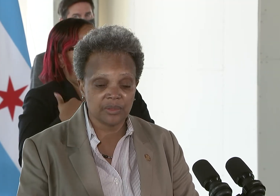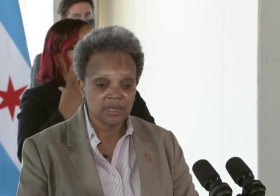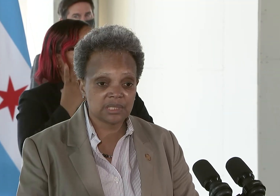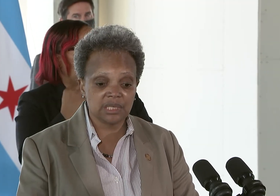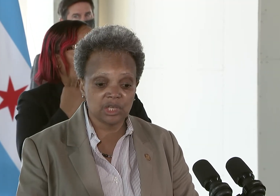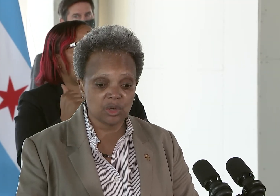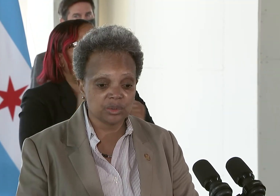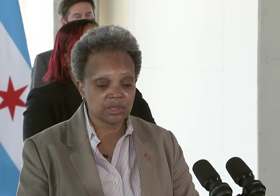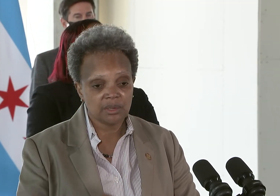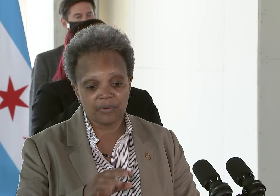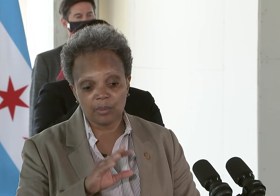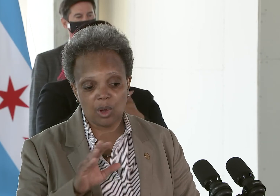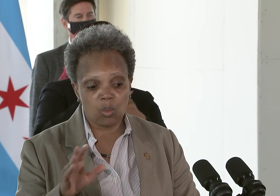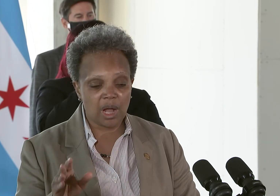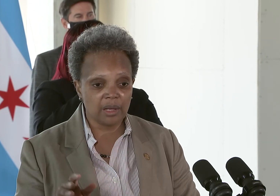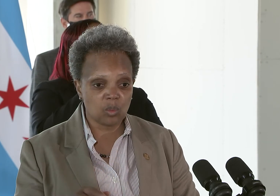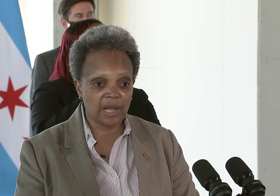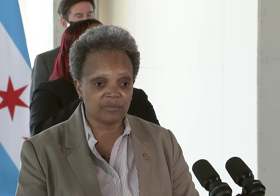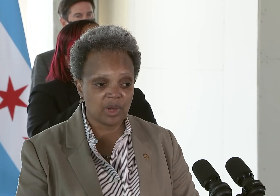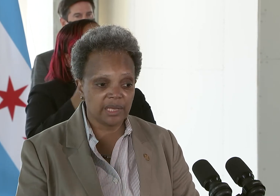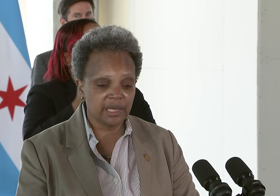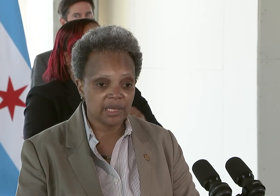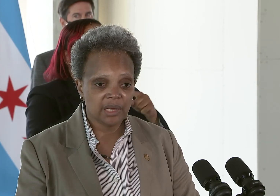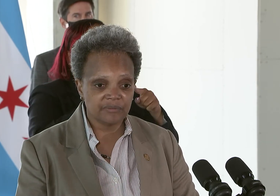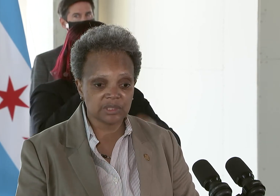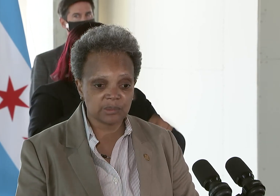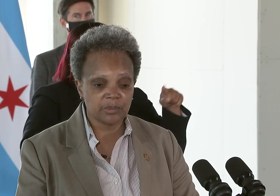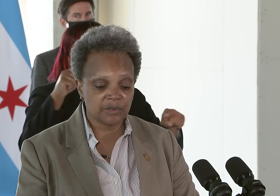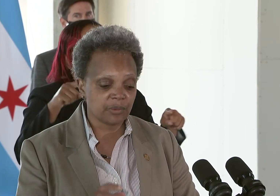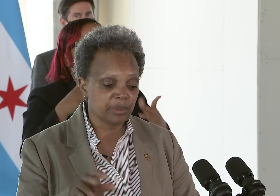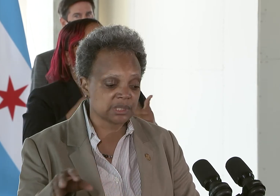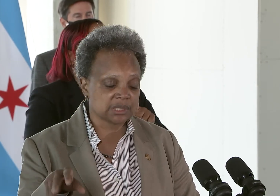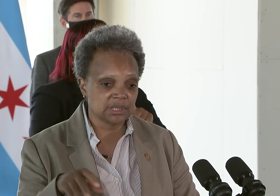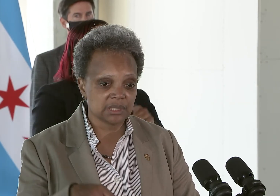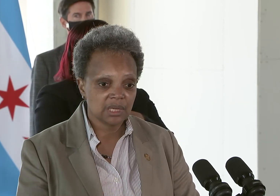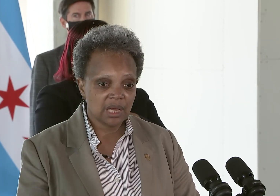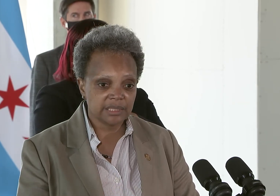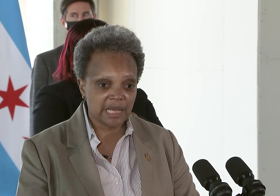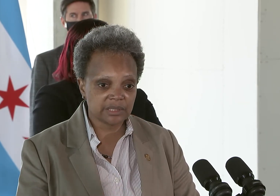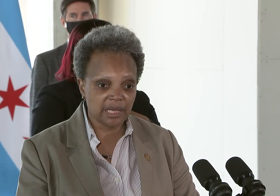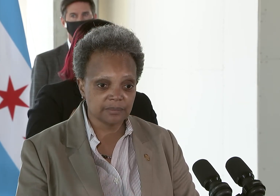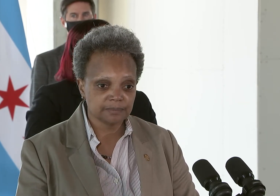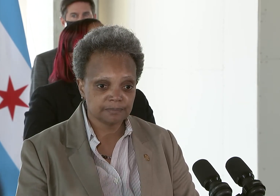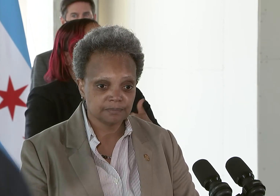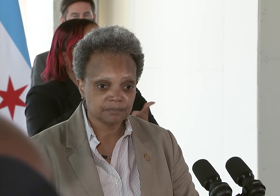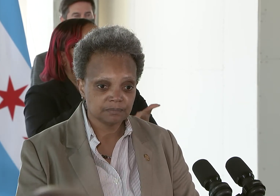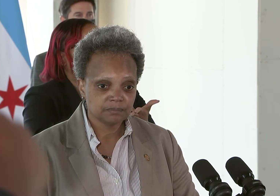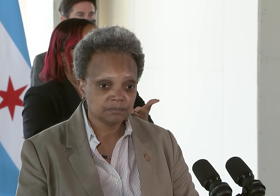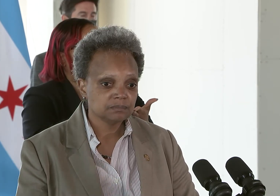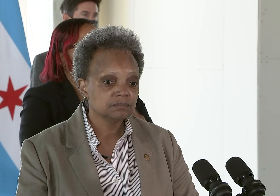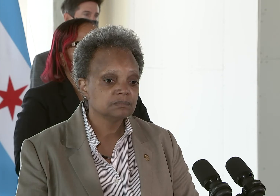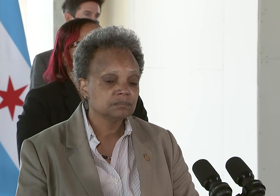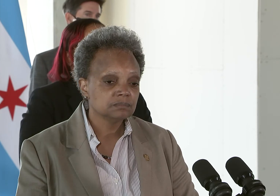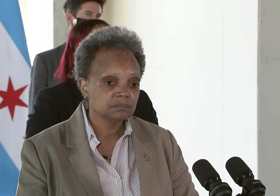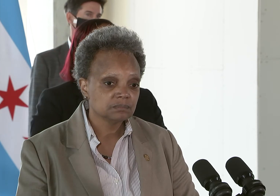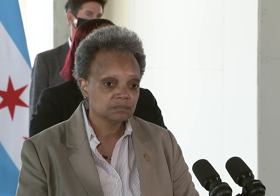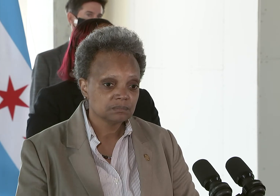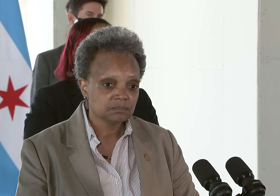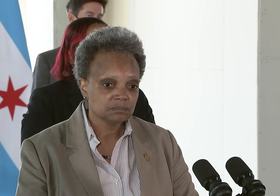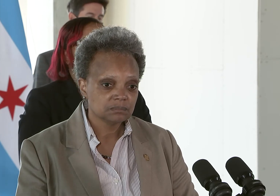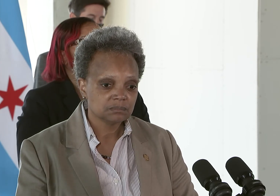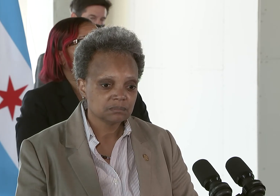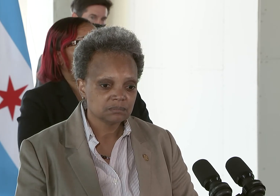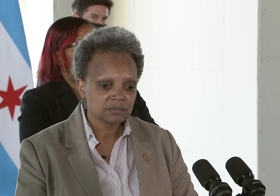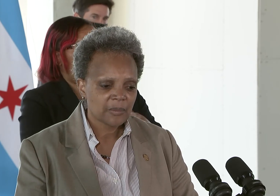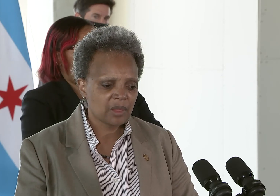in with CEOs from a wide variety of different businesses downtown. They're looking for you to use City Hall